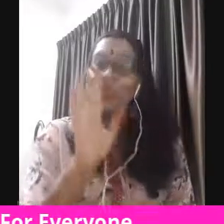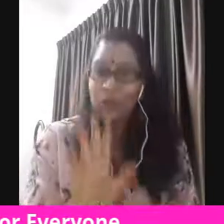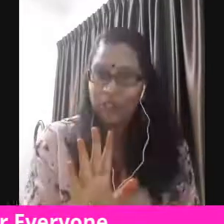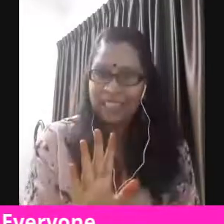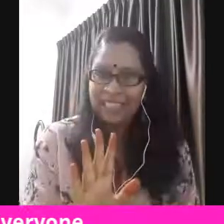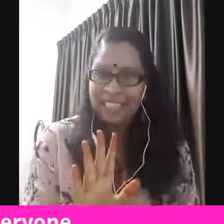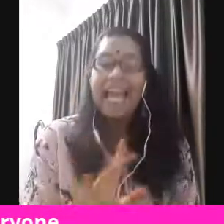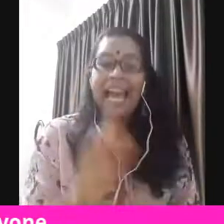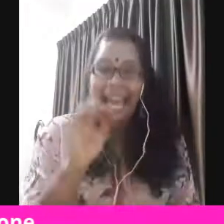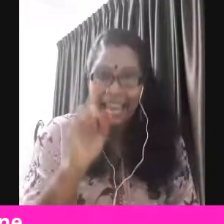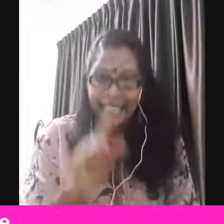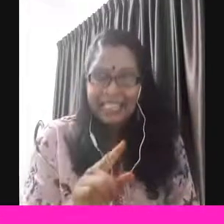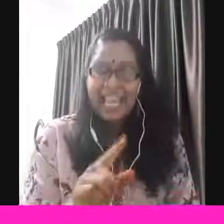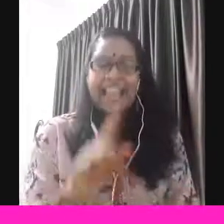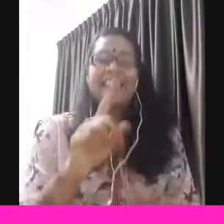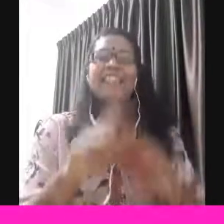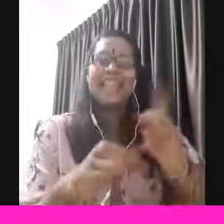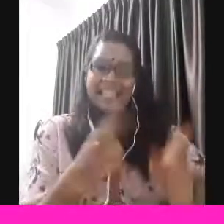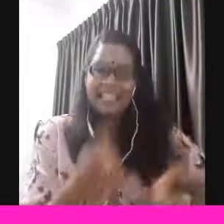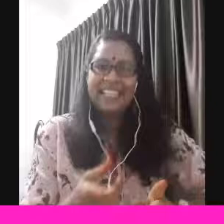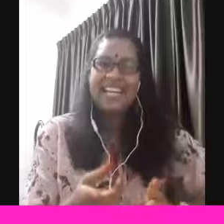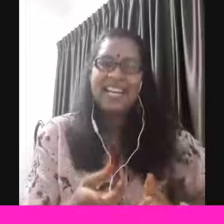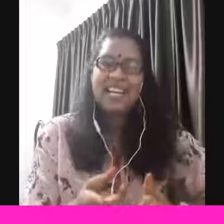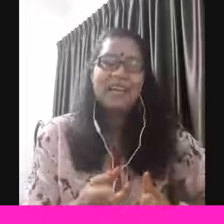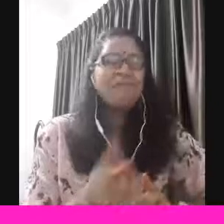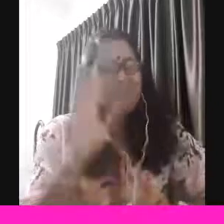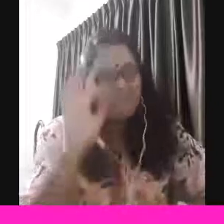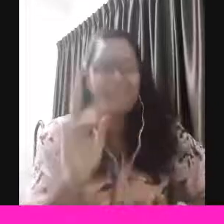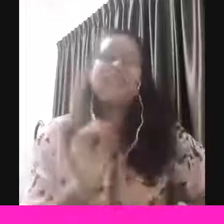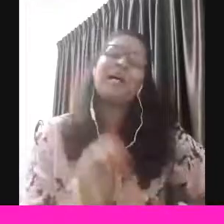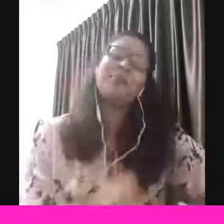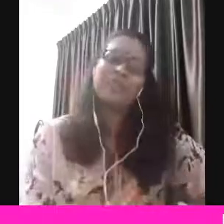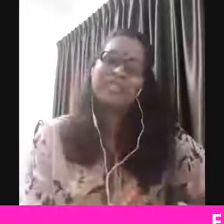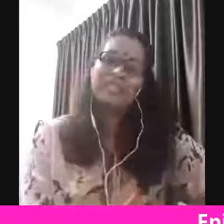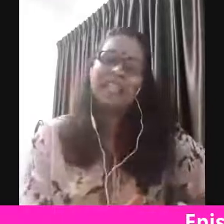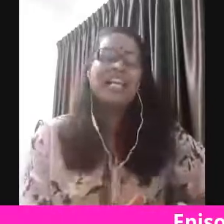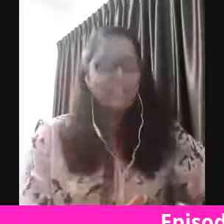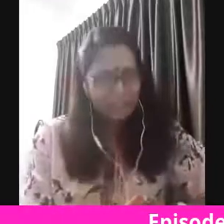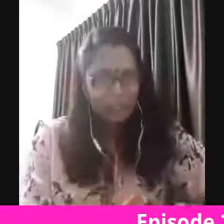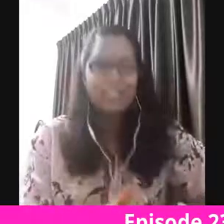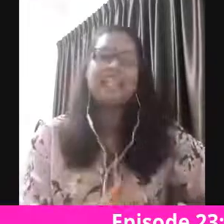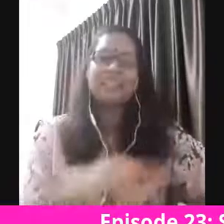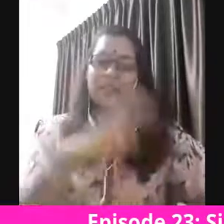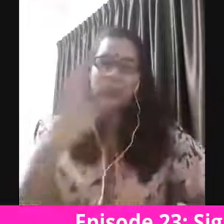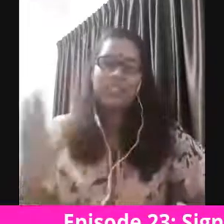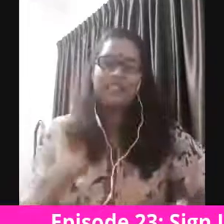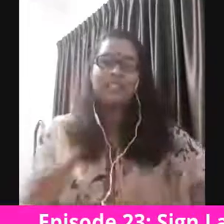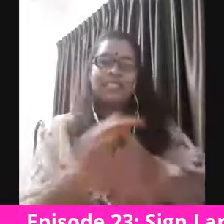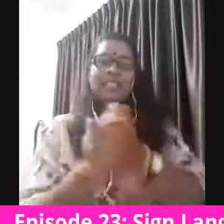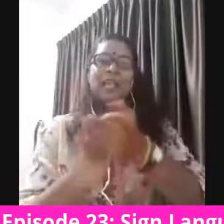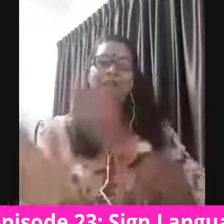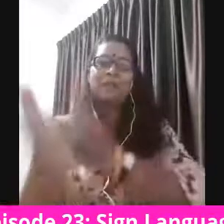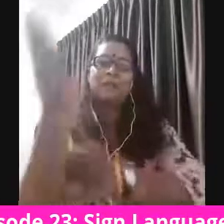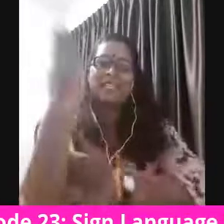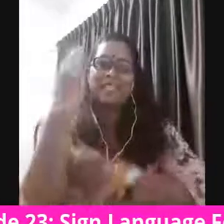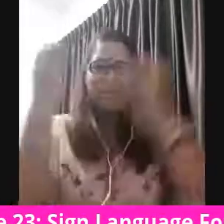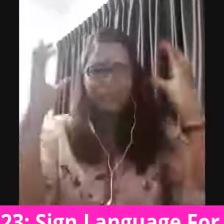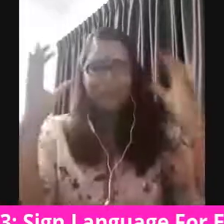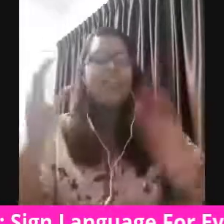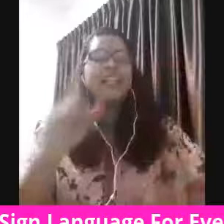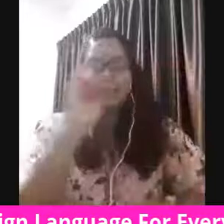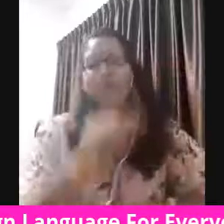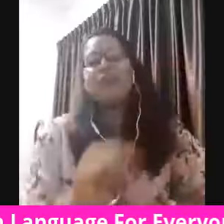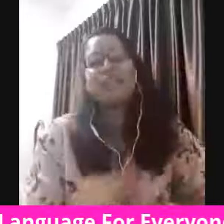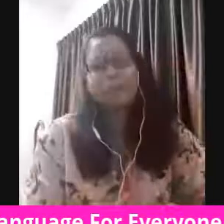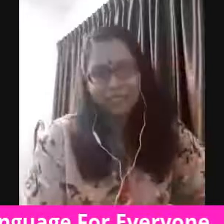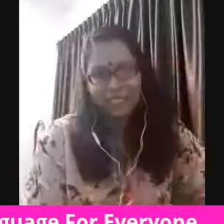they won't talk. Silently. And the second day, they will come to us. As Okay. usual, they will say "Selamat pagi,